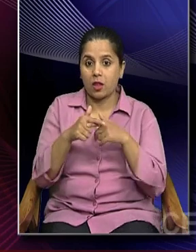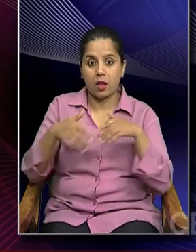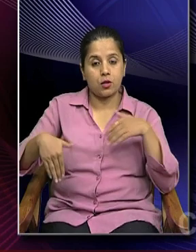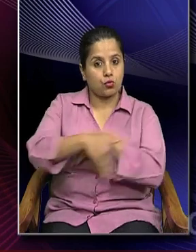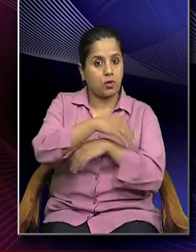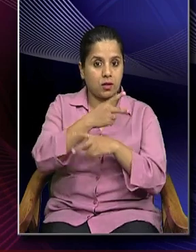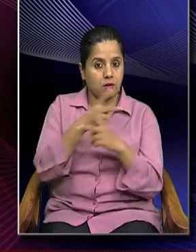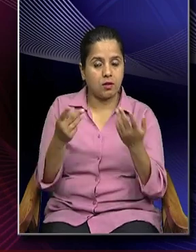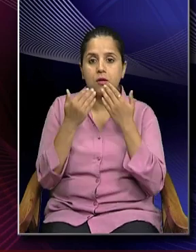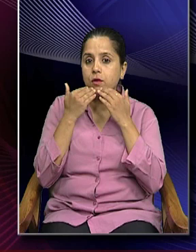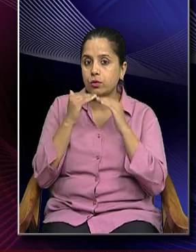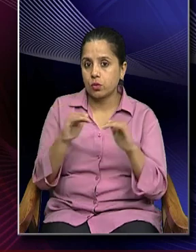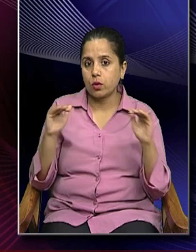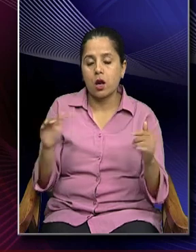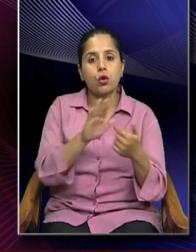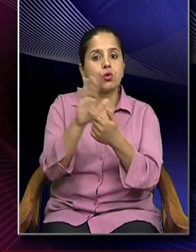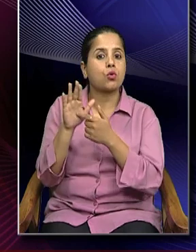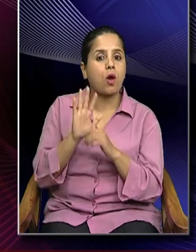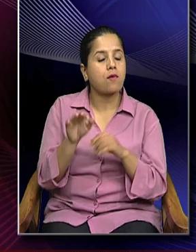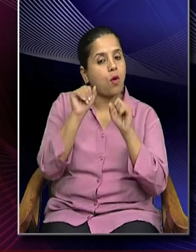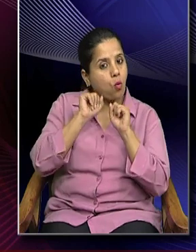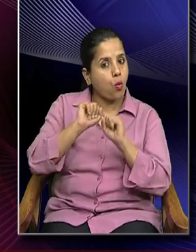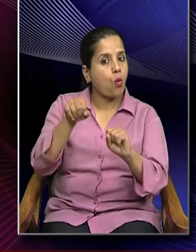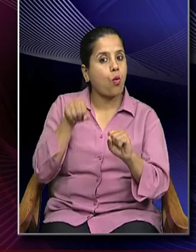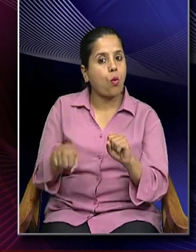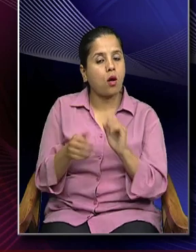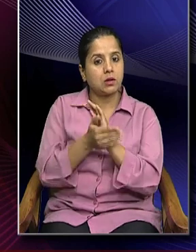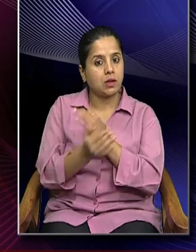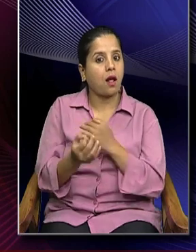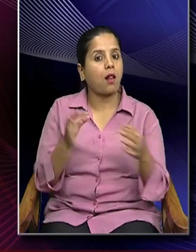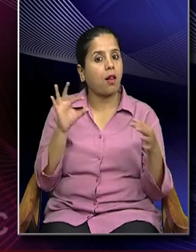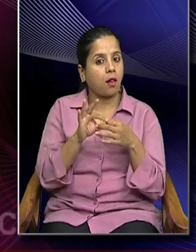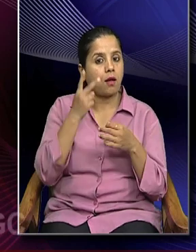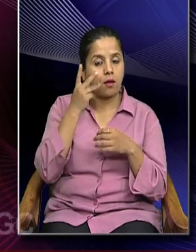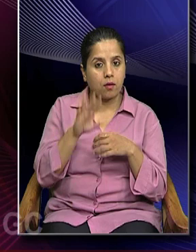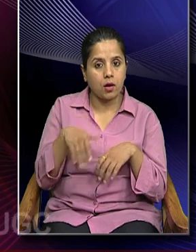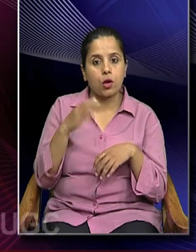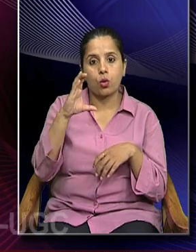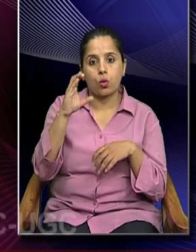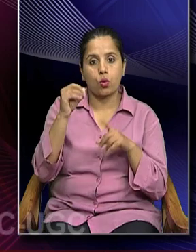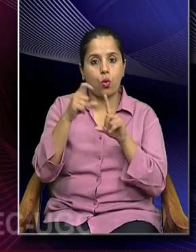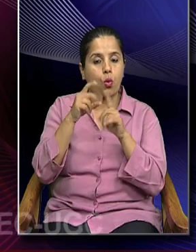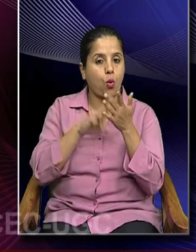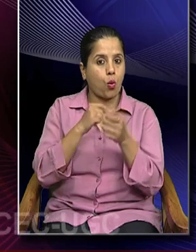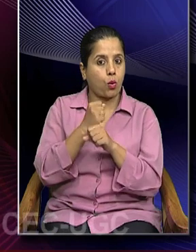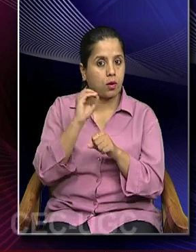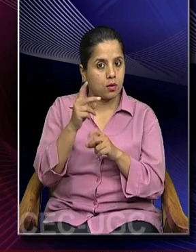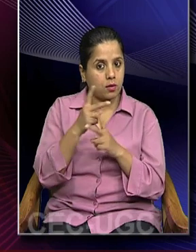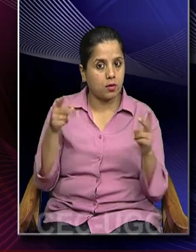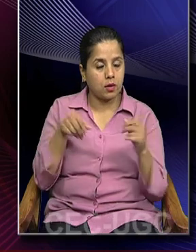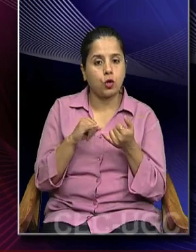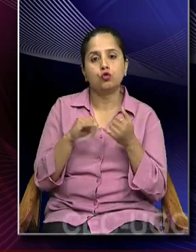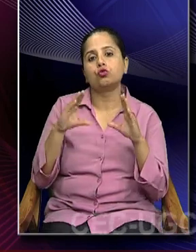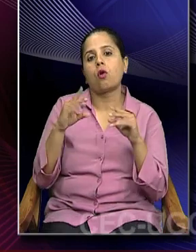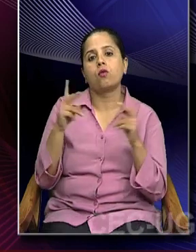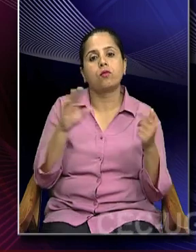engineering, students demonstrate their competency in coding by developing a